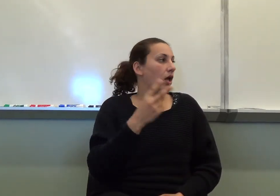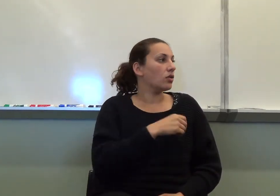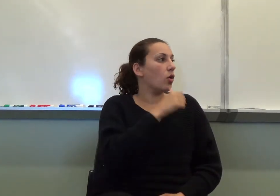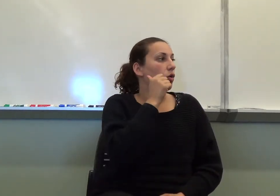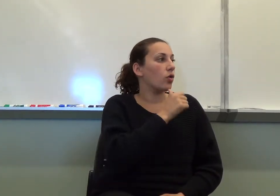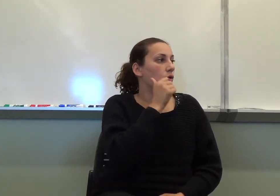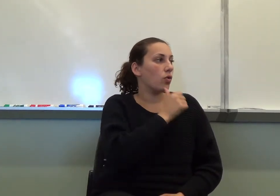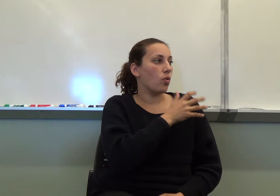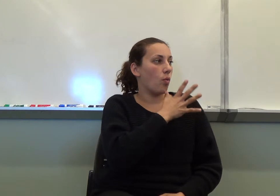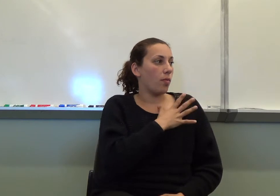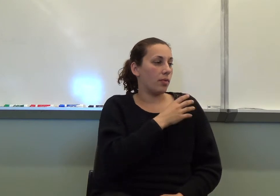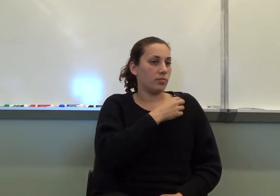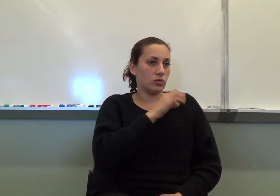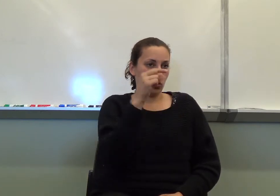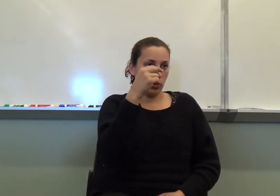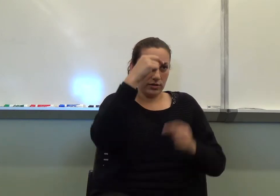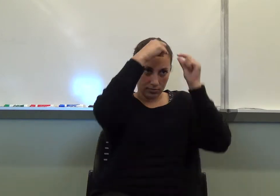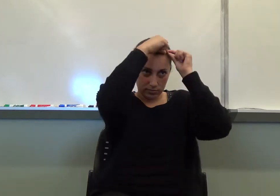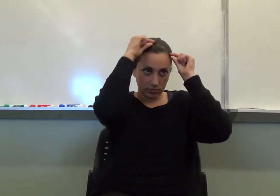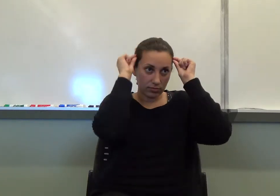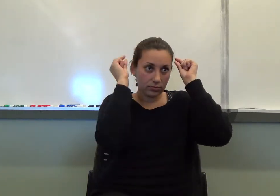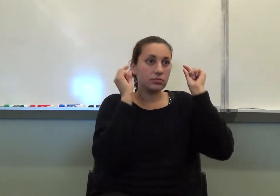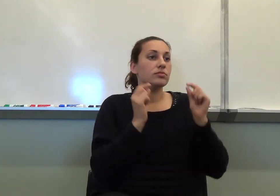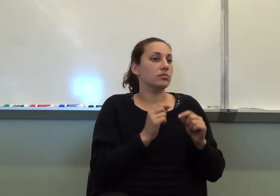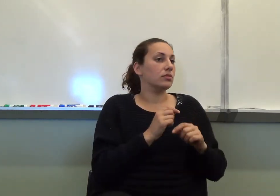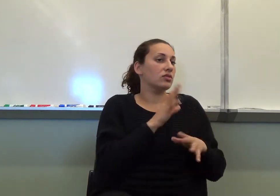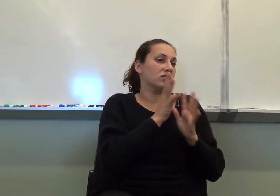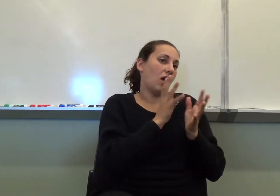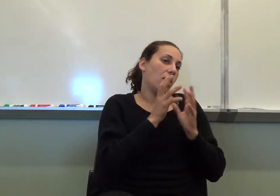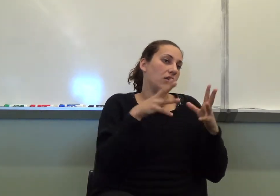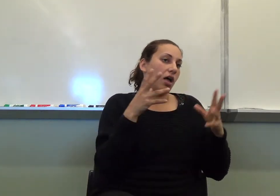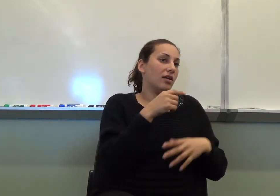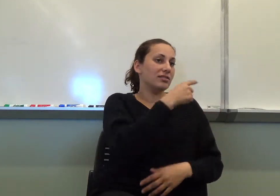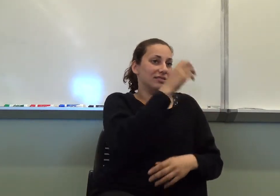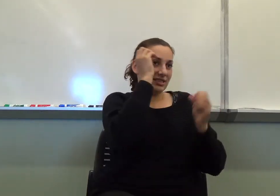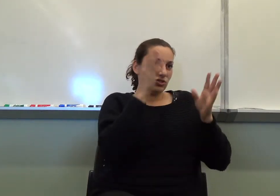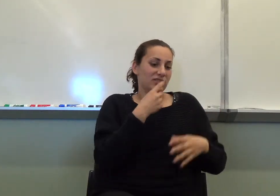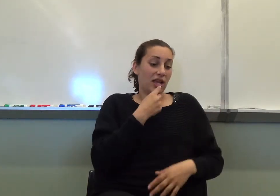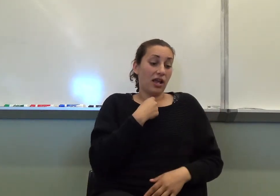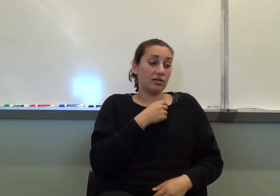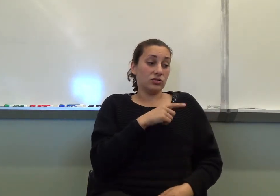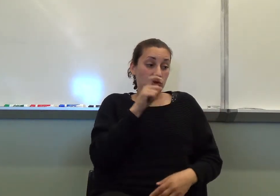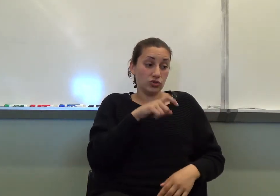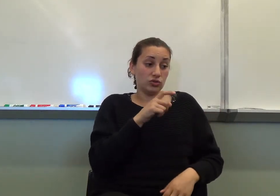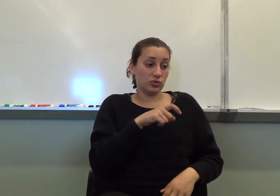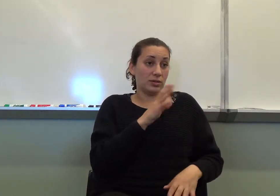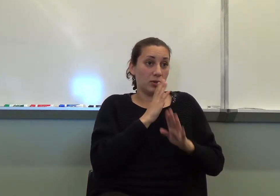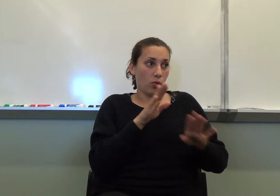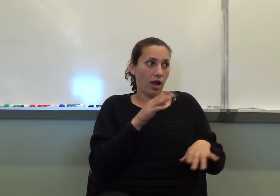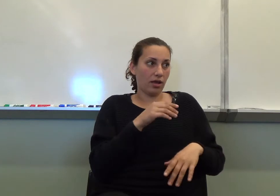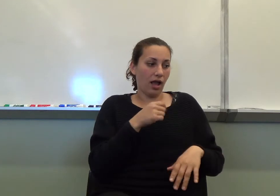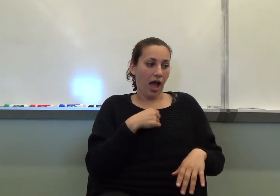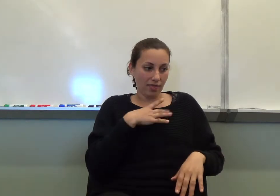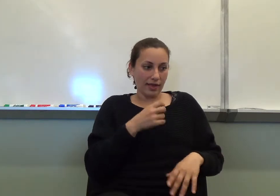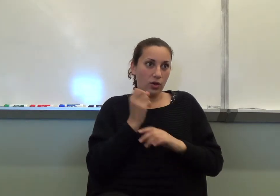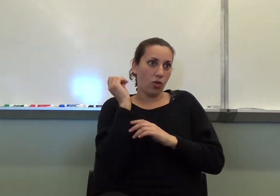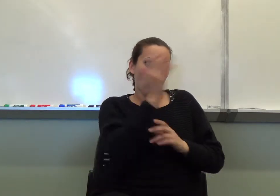calculator to calculator. But above it, you'll see that. Okay? So in other words, they're using the same button for two